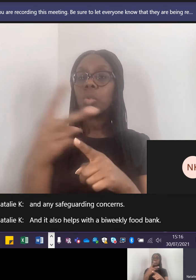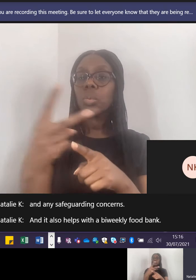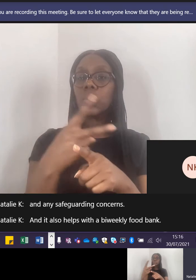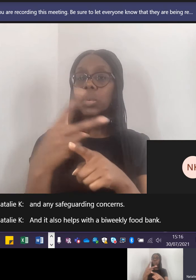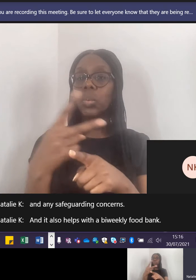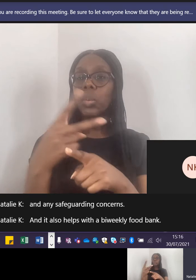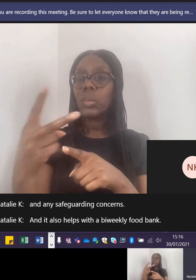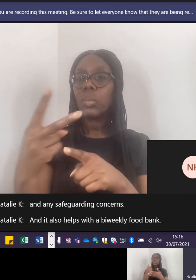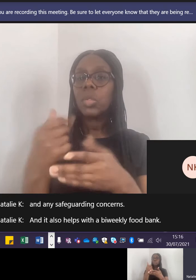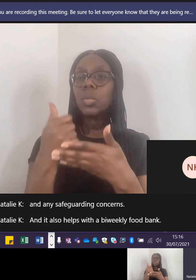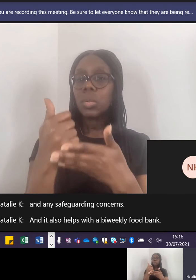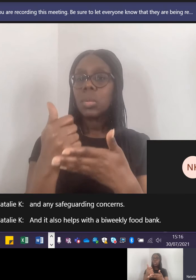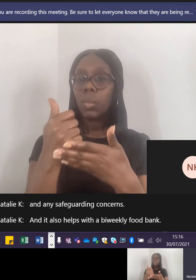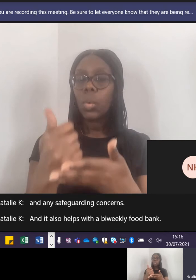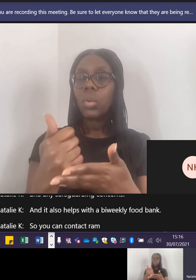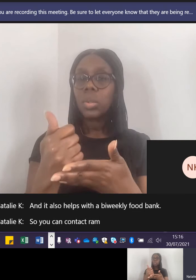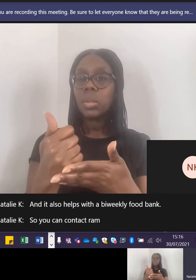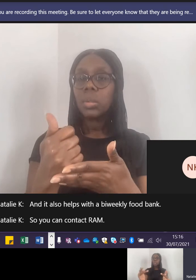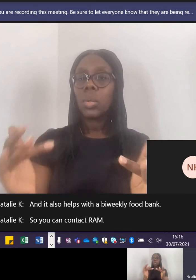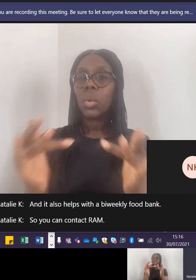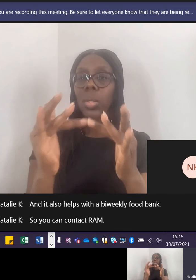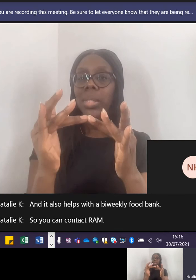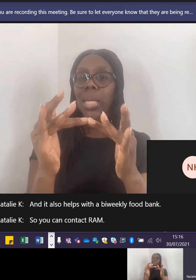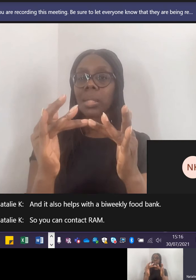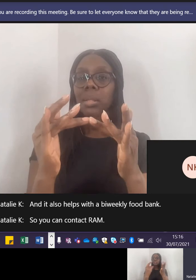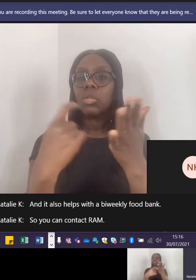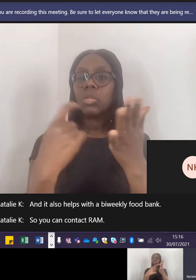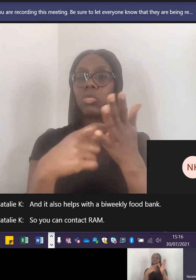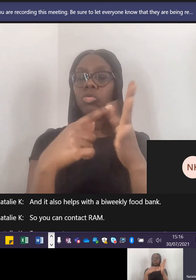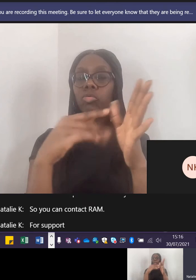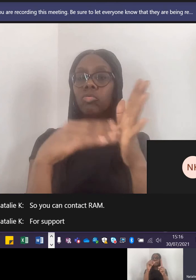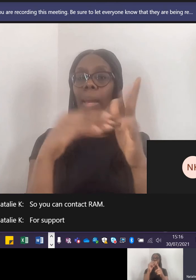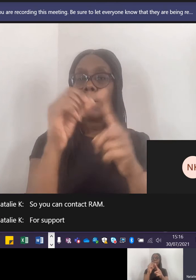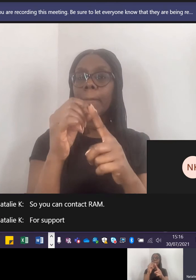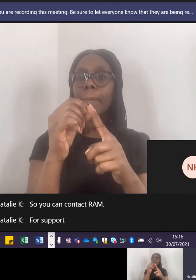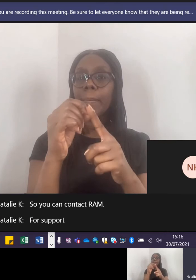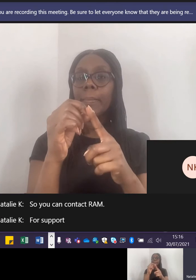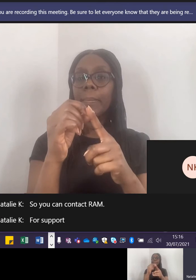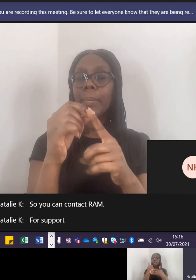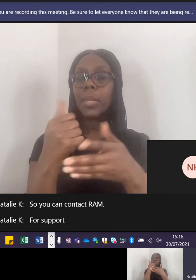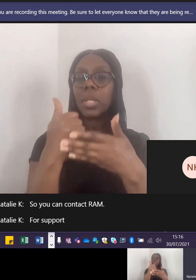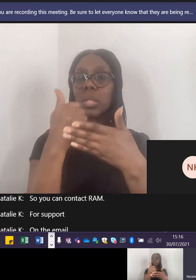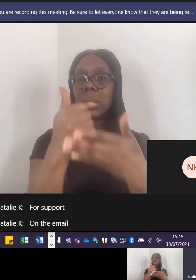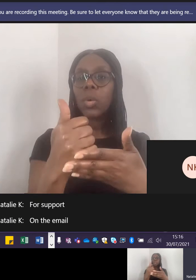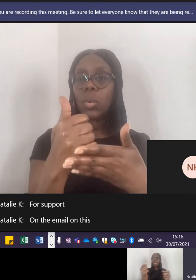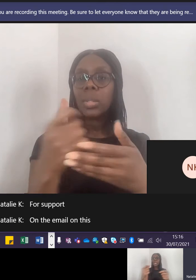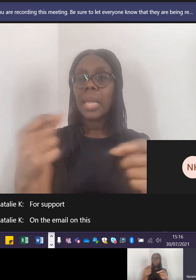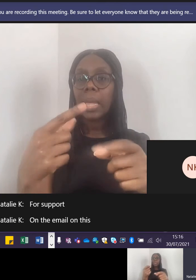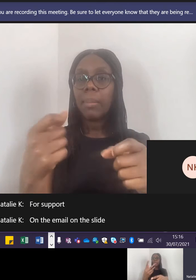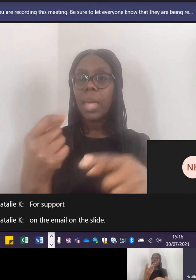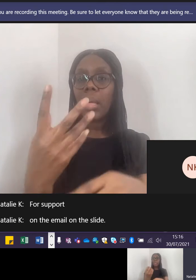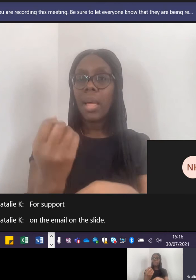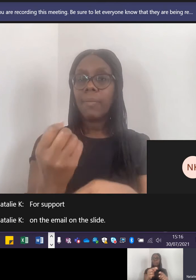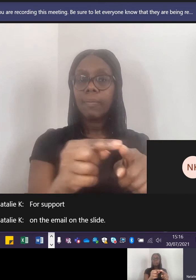So you can contact RAMP for support on the email on the slide.